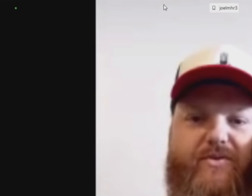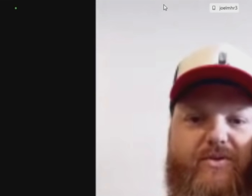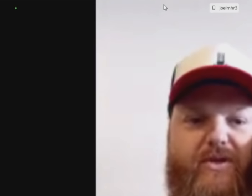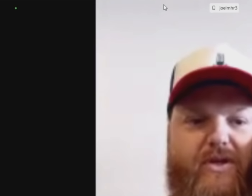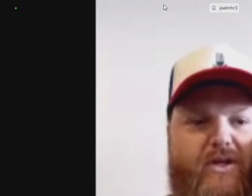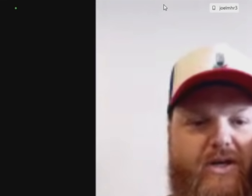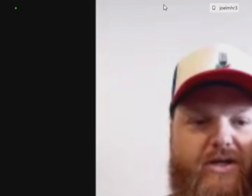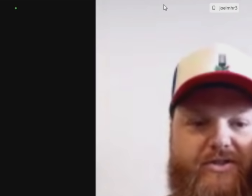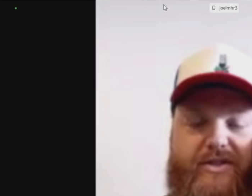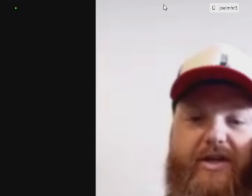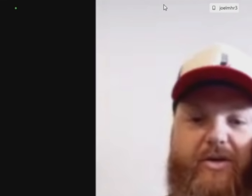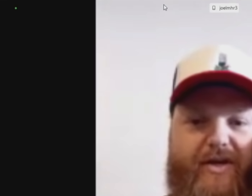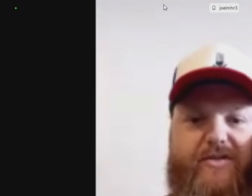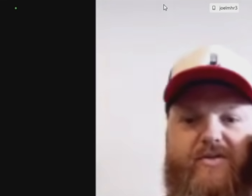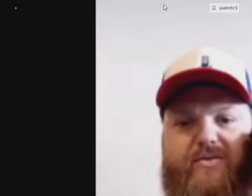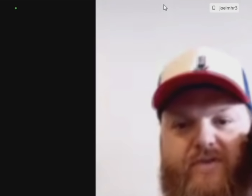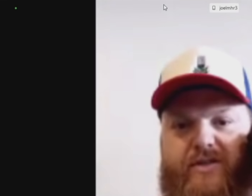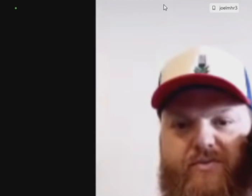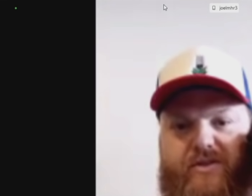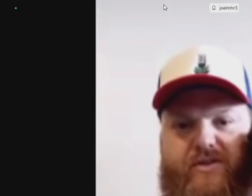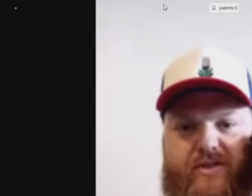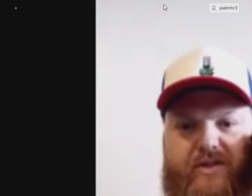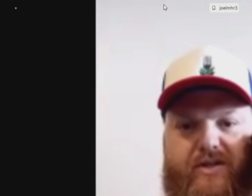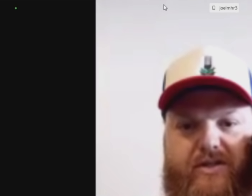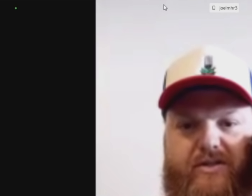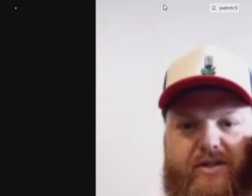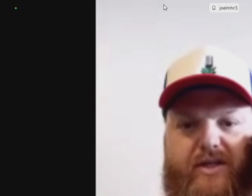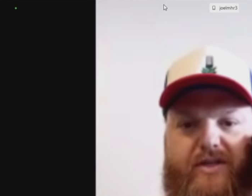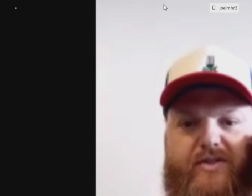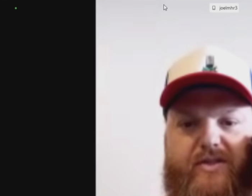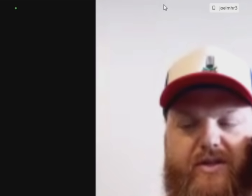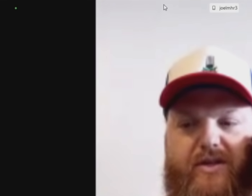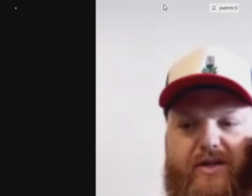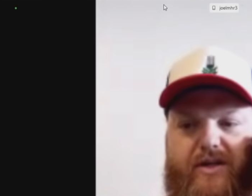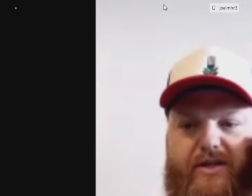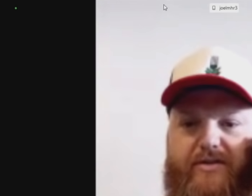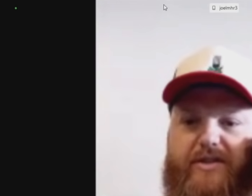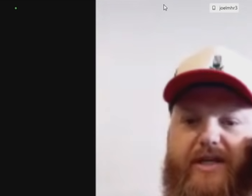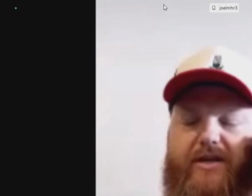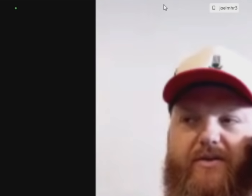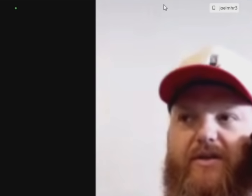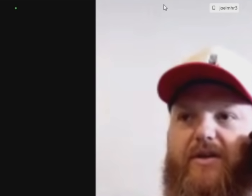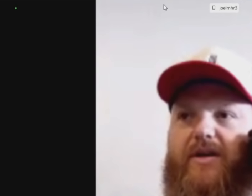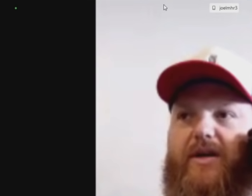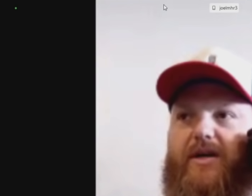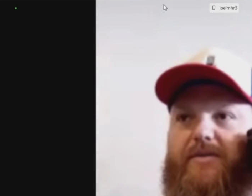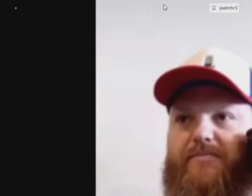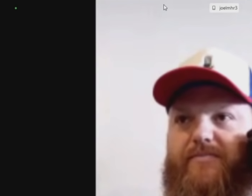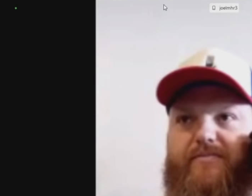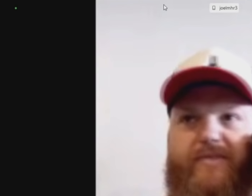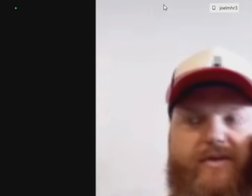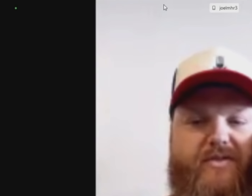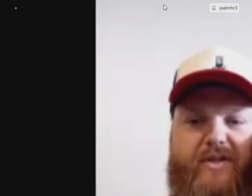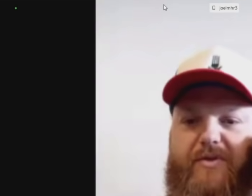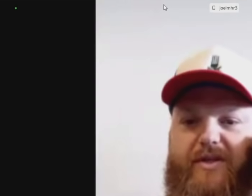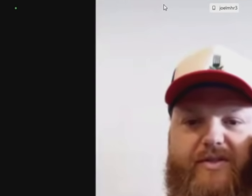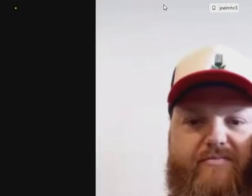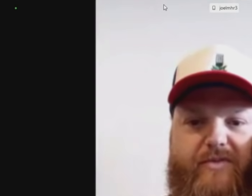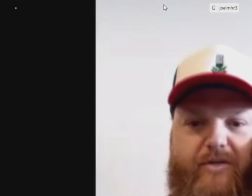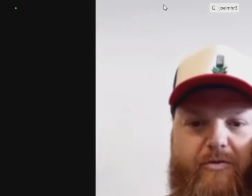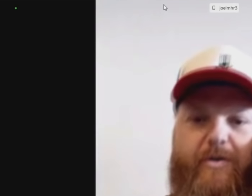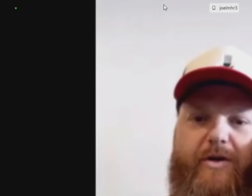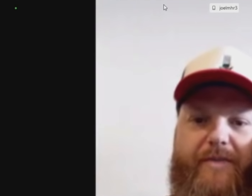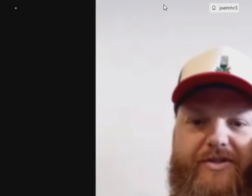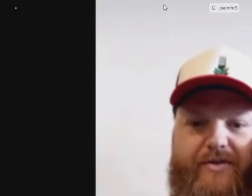lunches for the school. Just to help out school as well as the kids here in town. Something